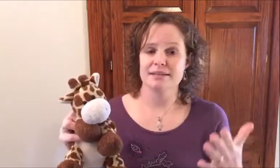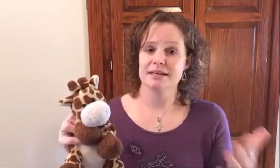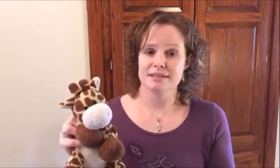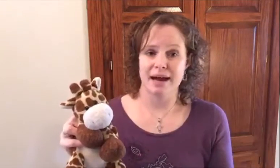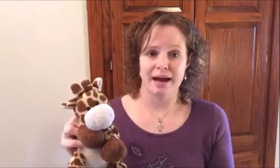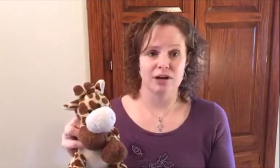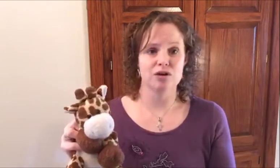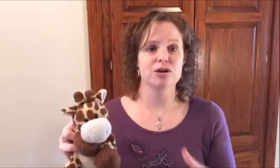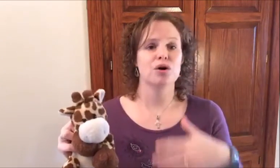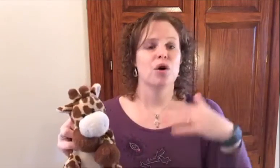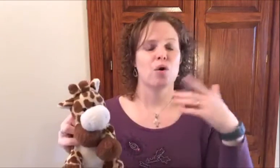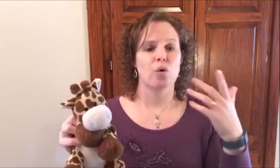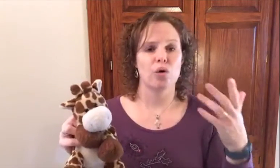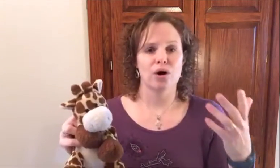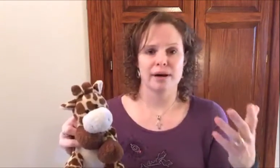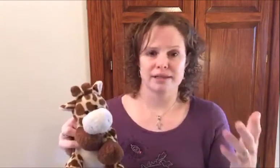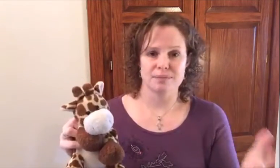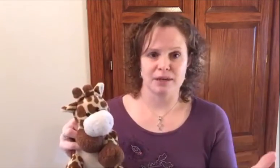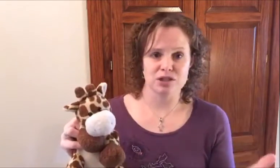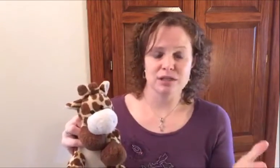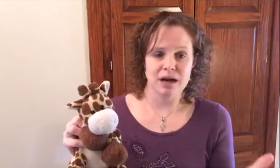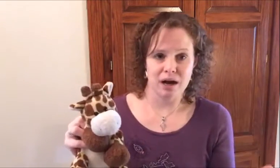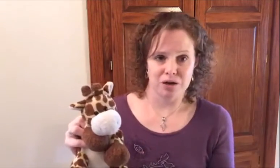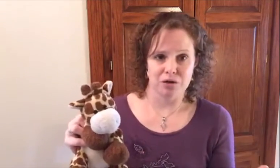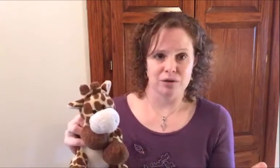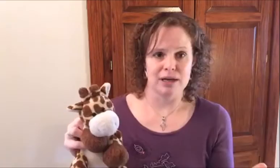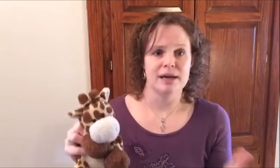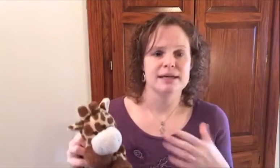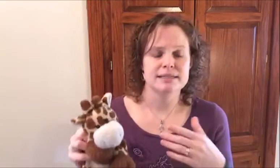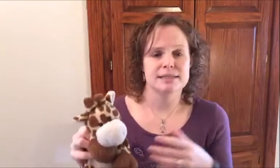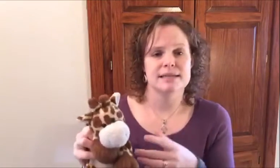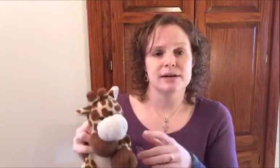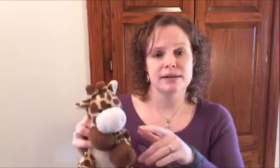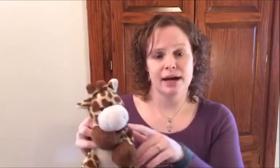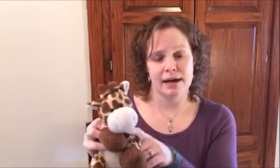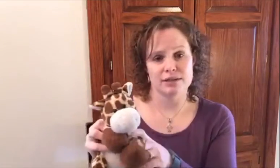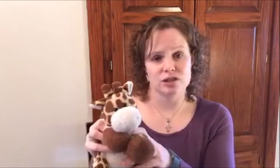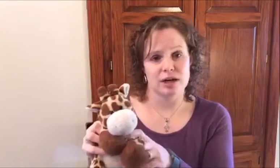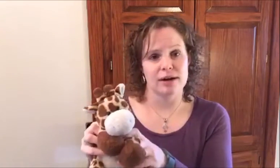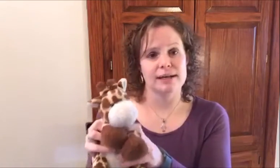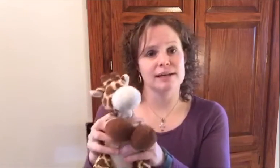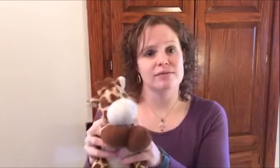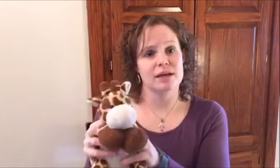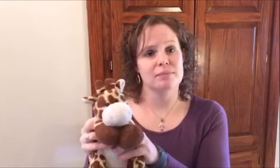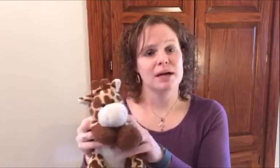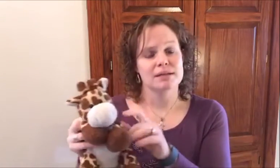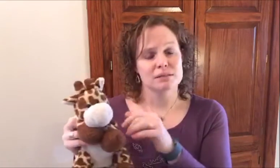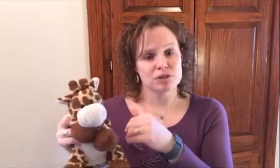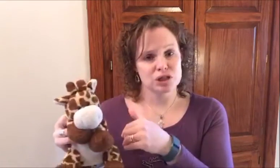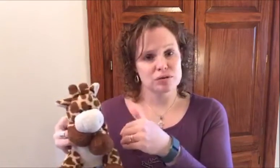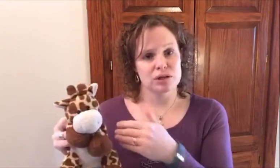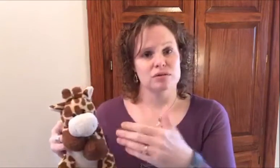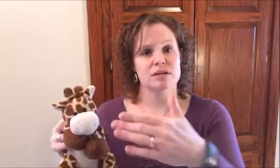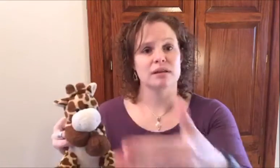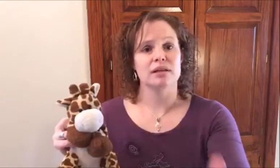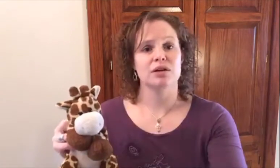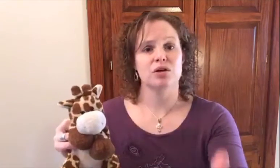not tired or especially hungry, sit down in the high chair and give them some Cheerios a